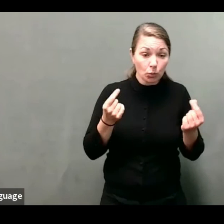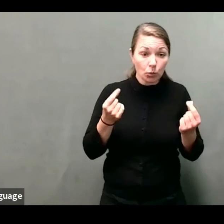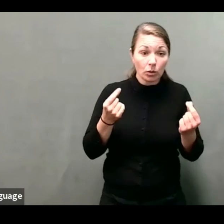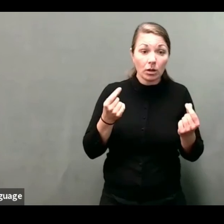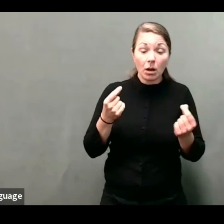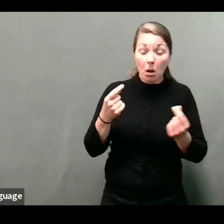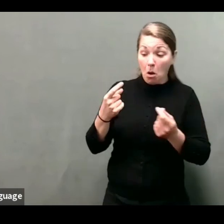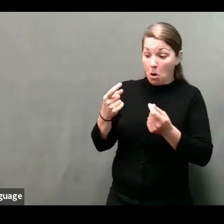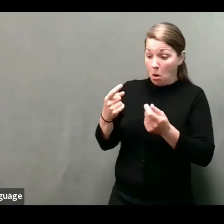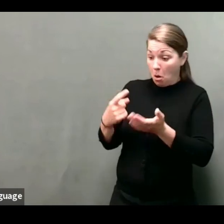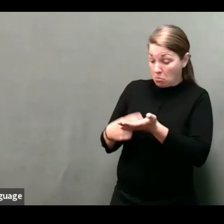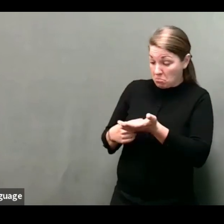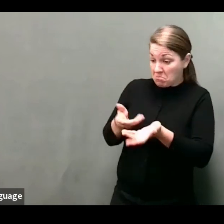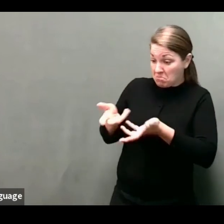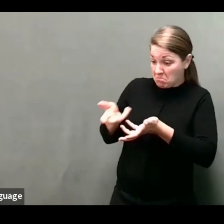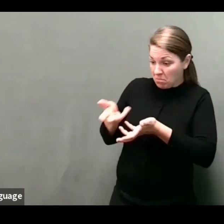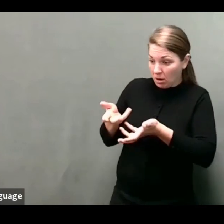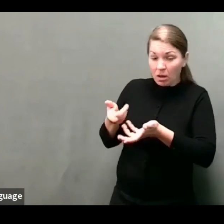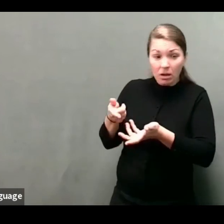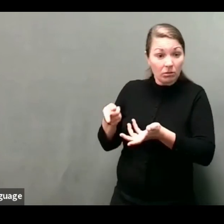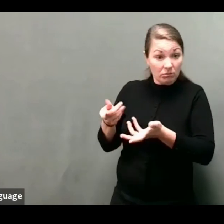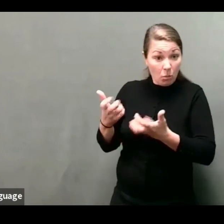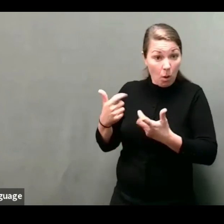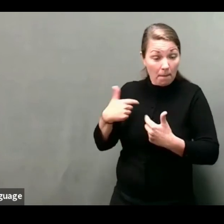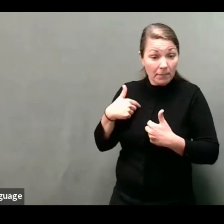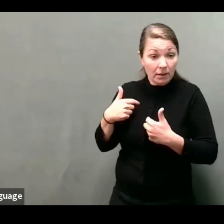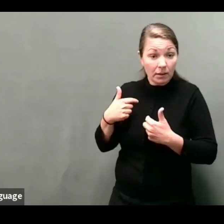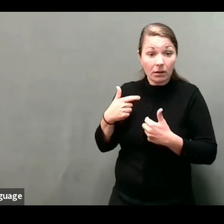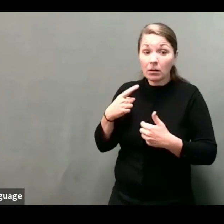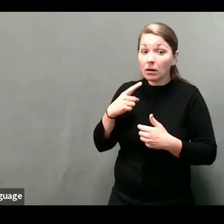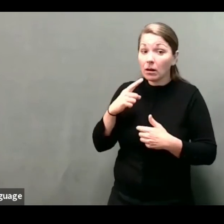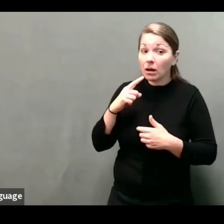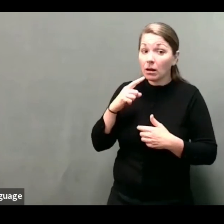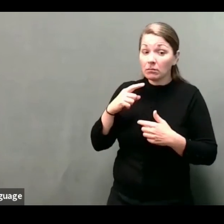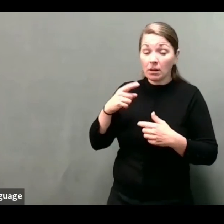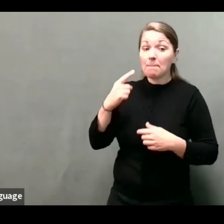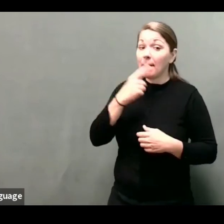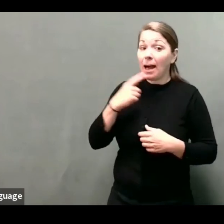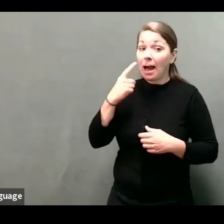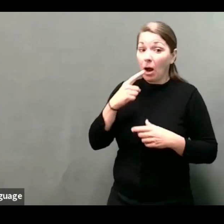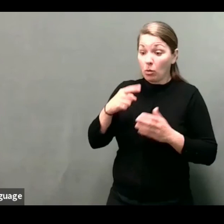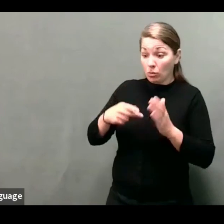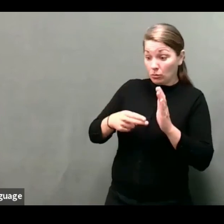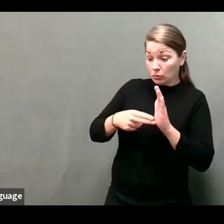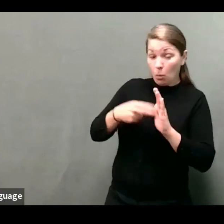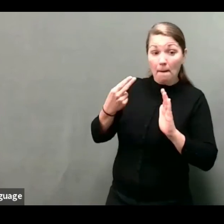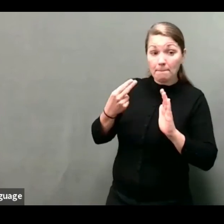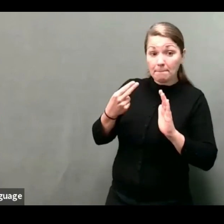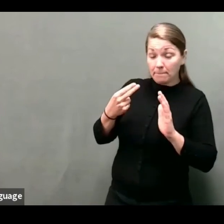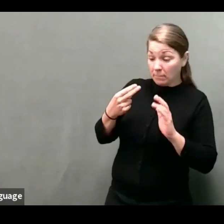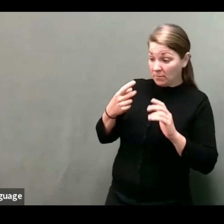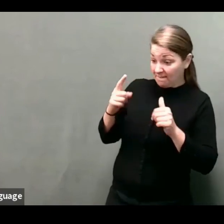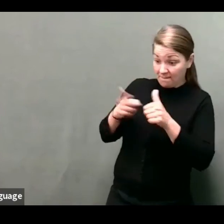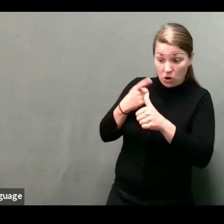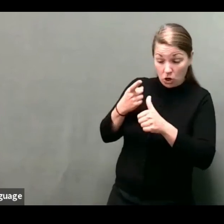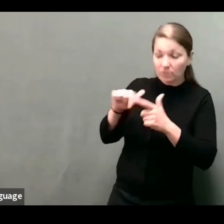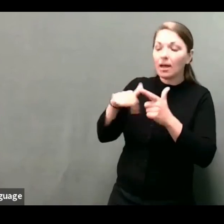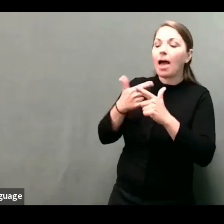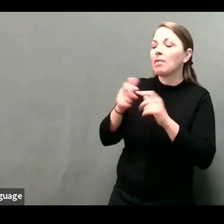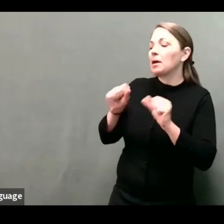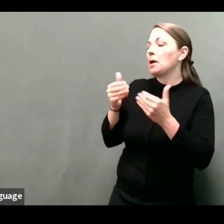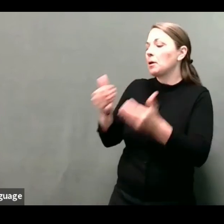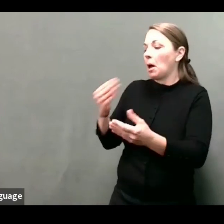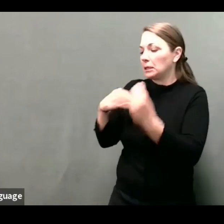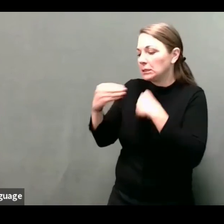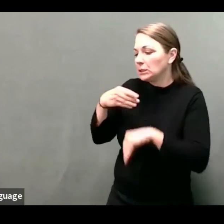we would talk with the patient and go, hey, do you want me to collect some swabs from your mouth first? And then you can eat or drink. You don't have to